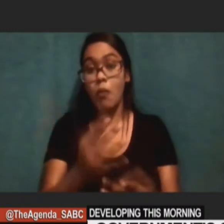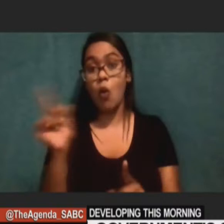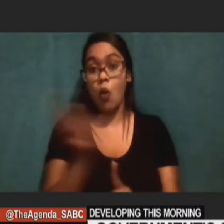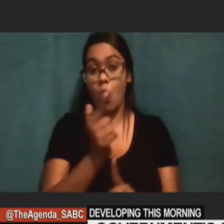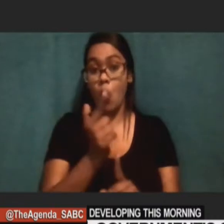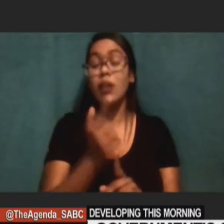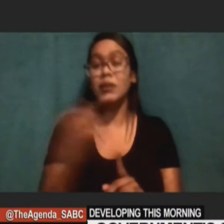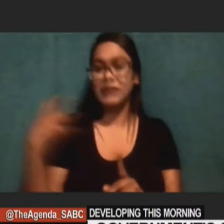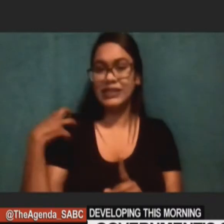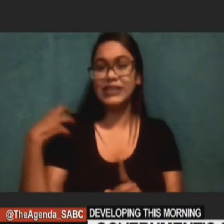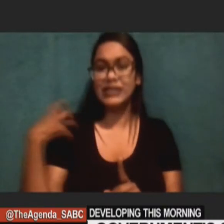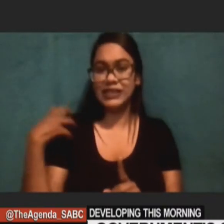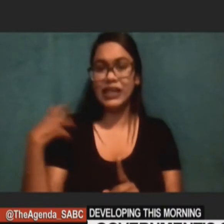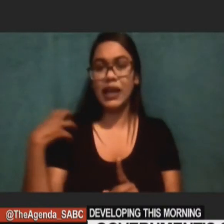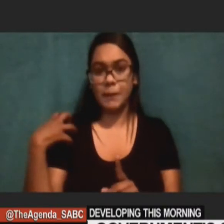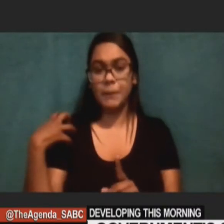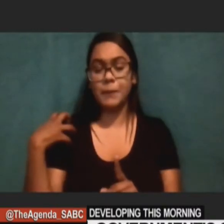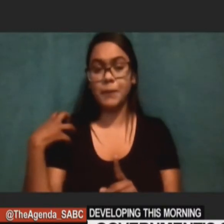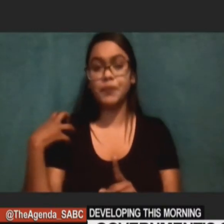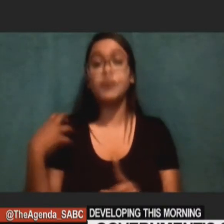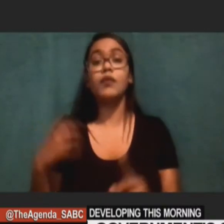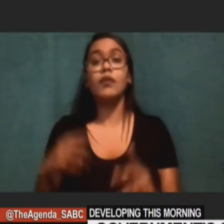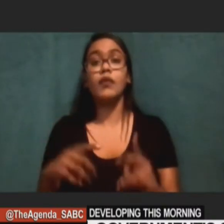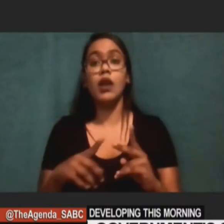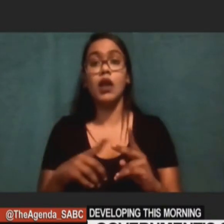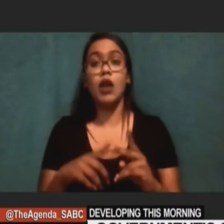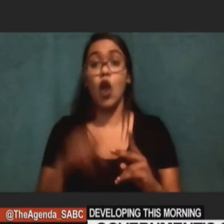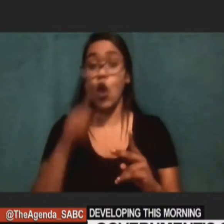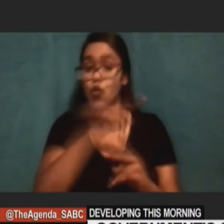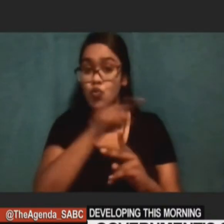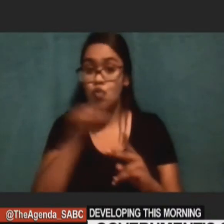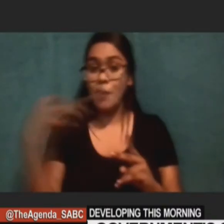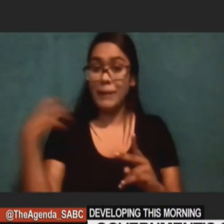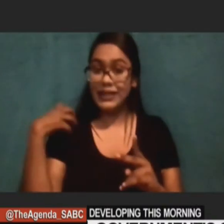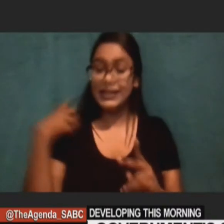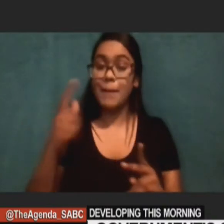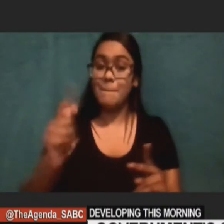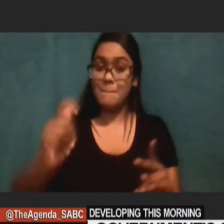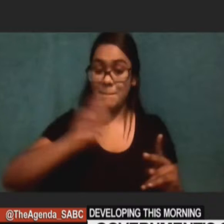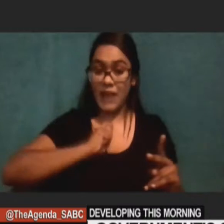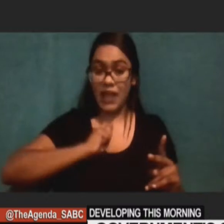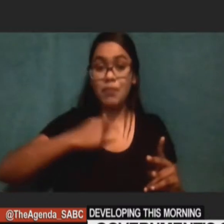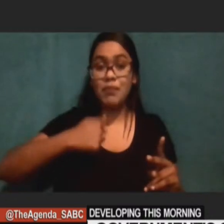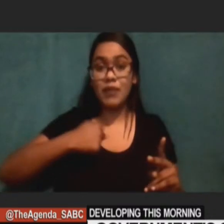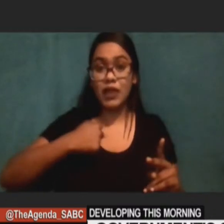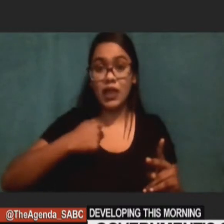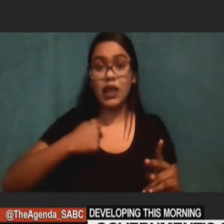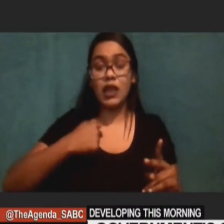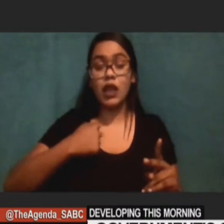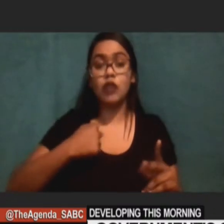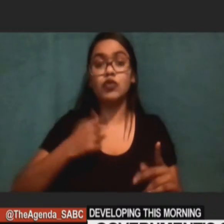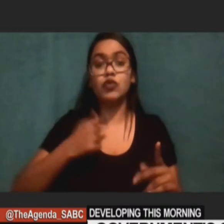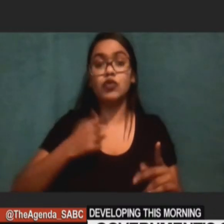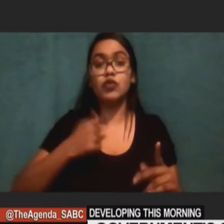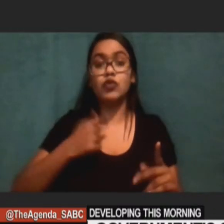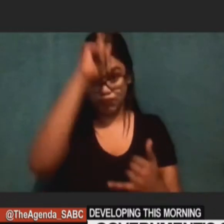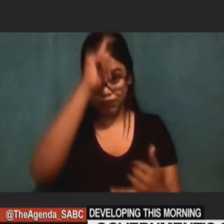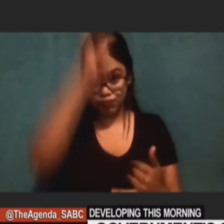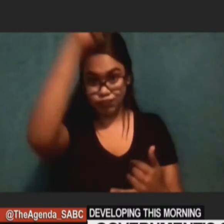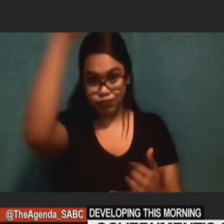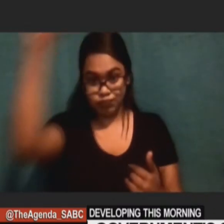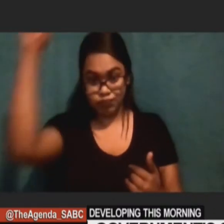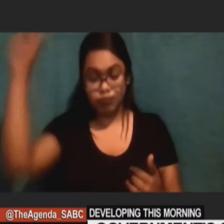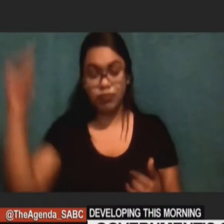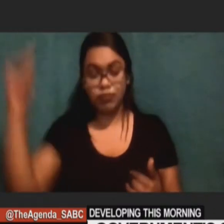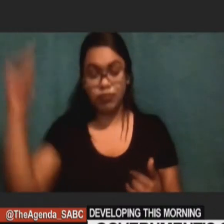You and Minister Pandor and the government pay me to once in a while take off the diplomatic hat and